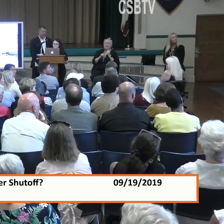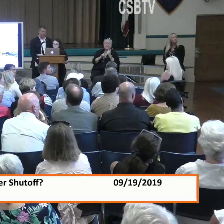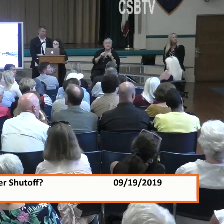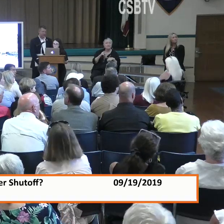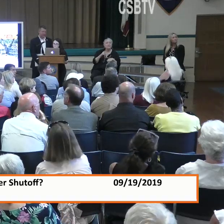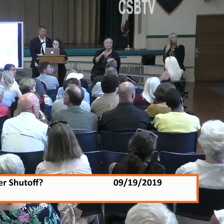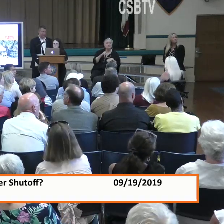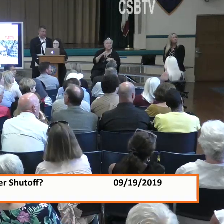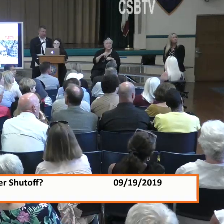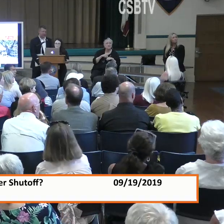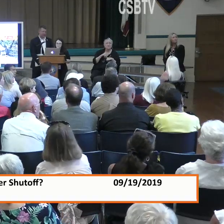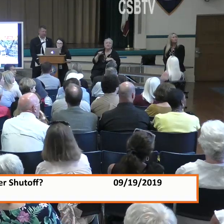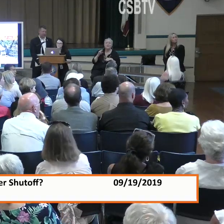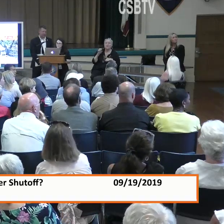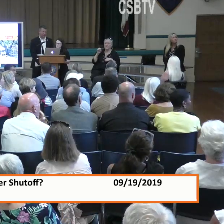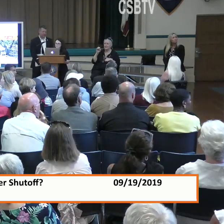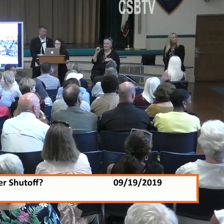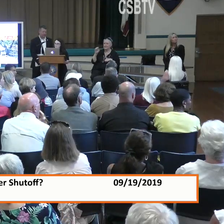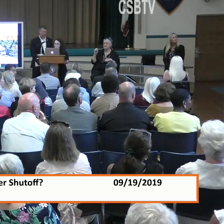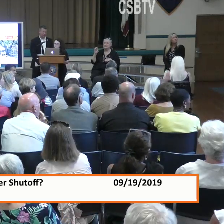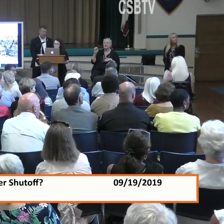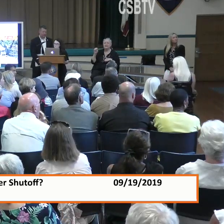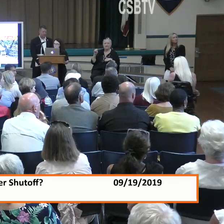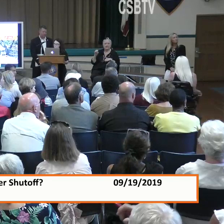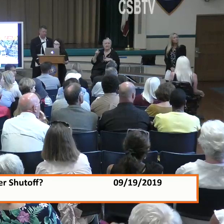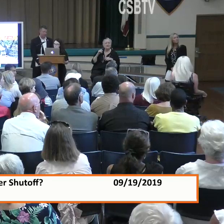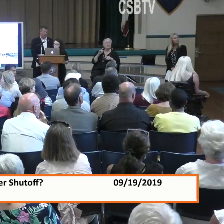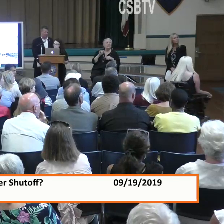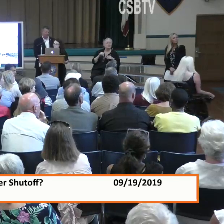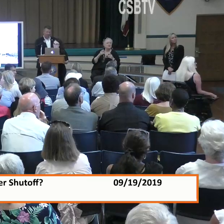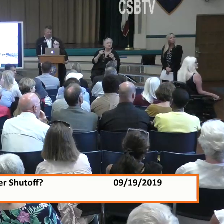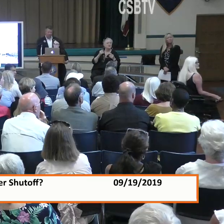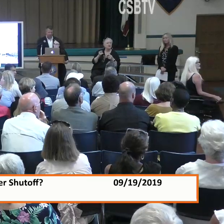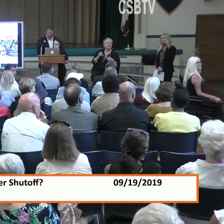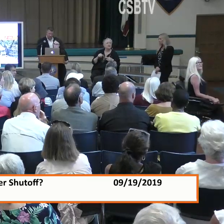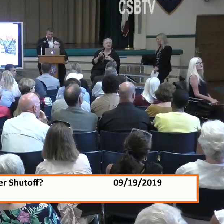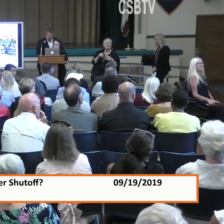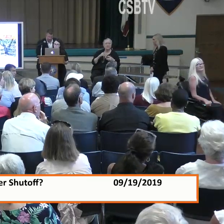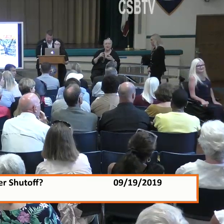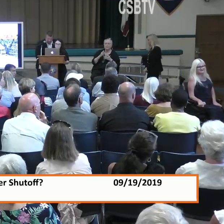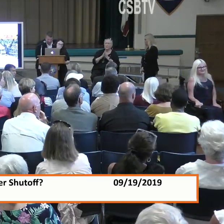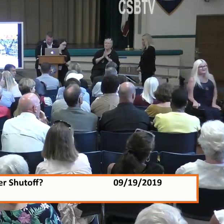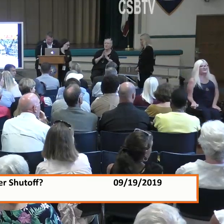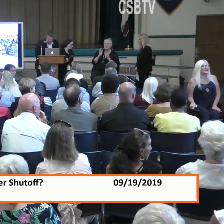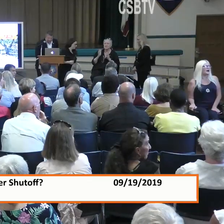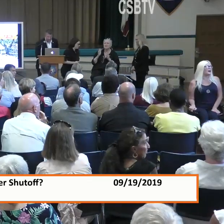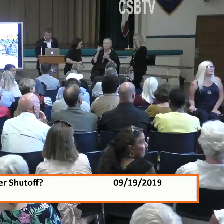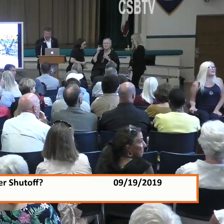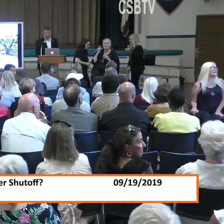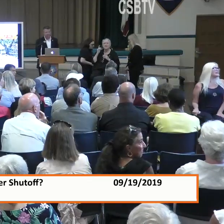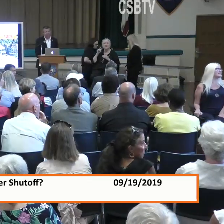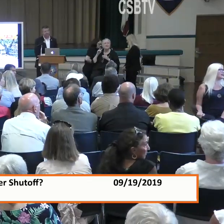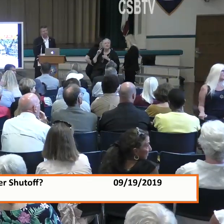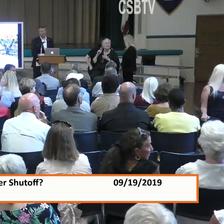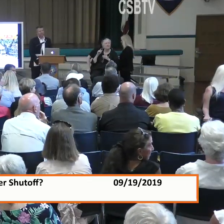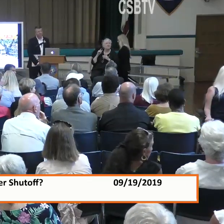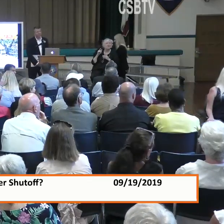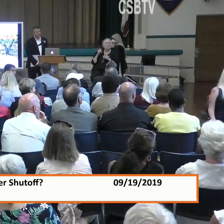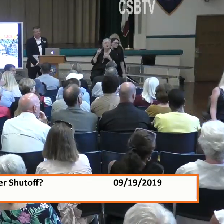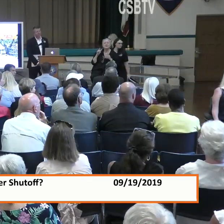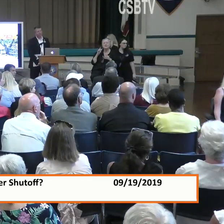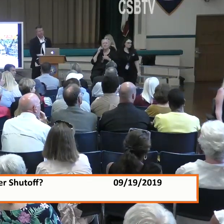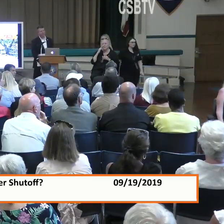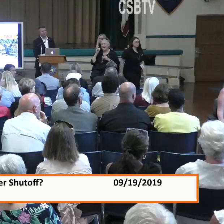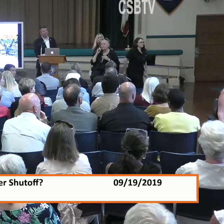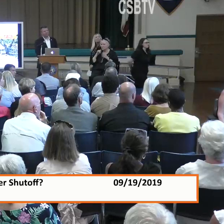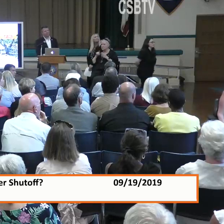finally found out it was Edison, and that's what's going on. So my request, or I guess thought is, if you have